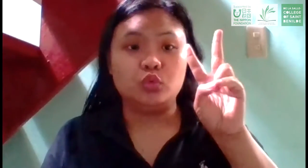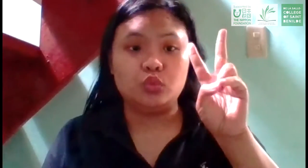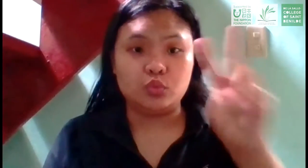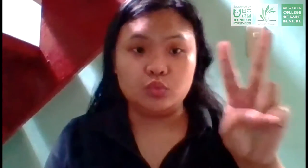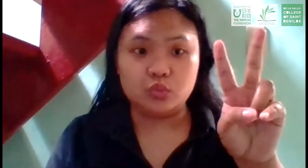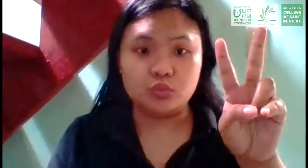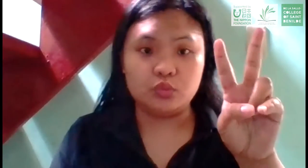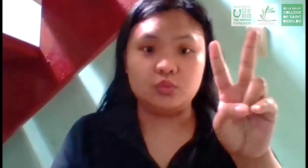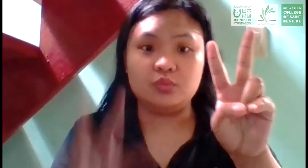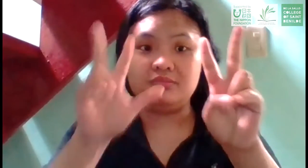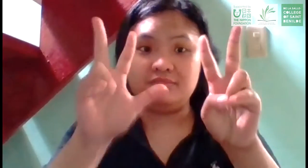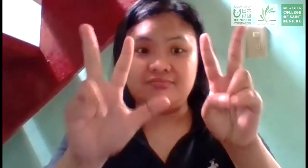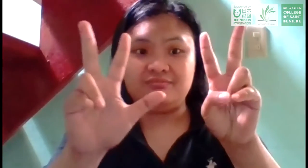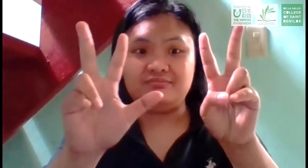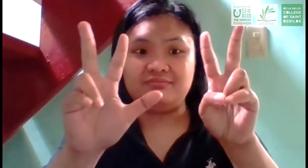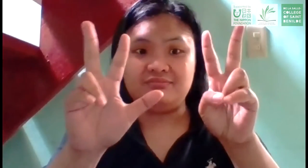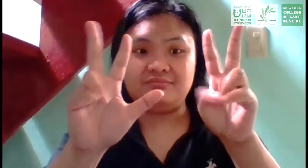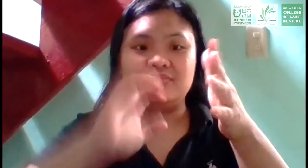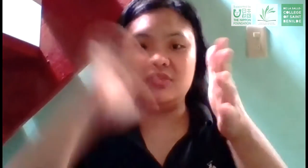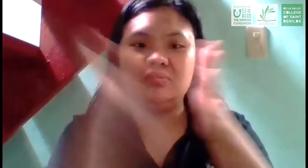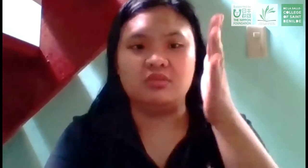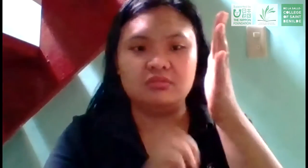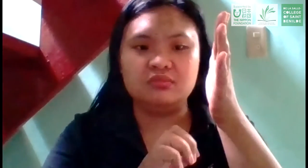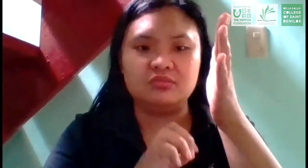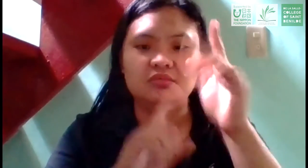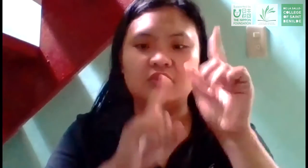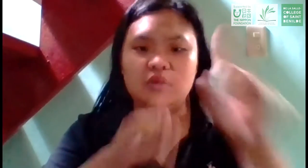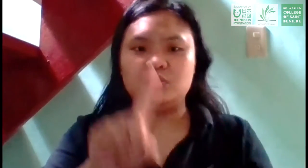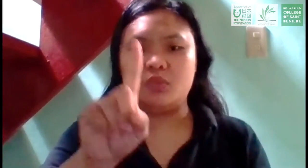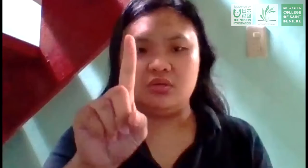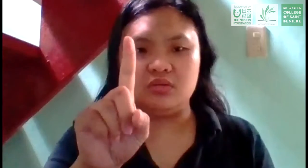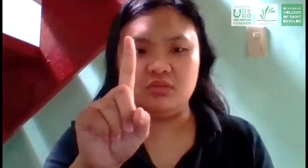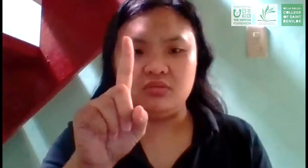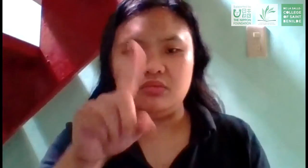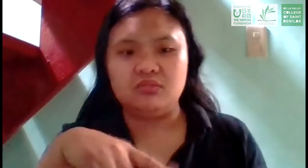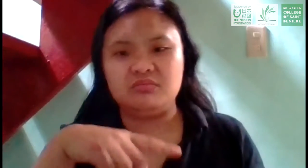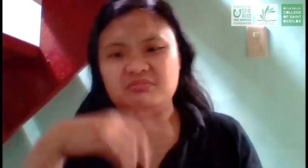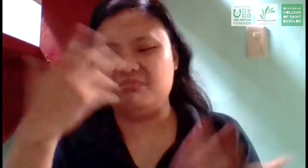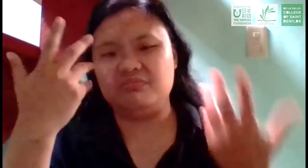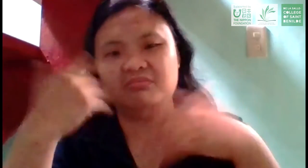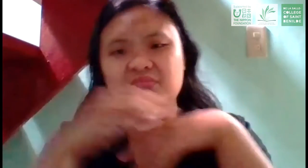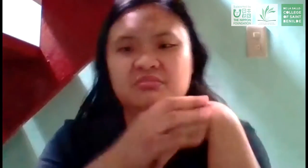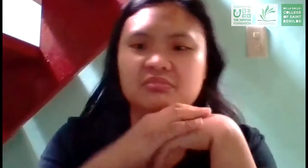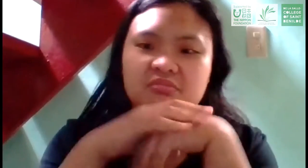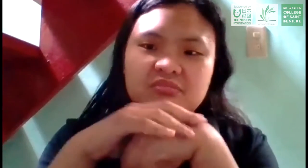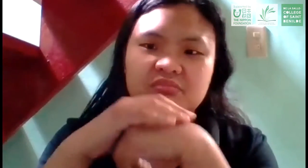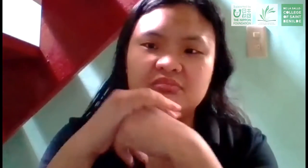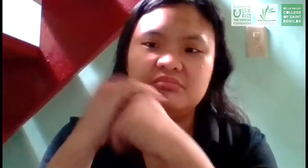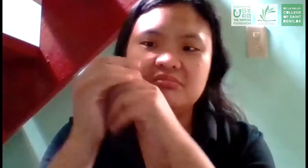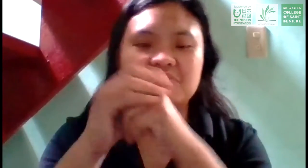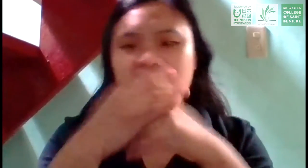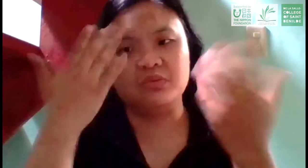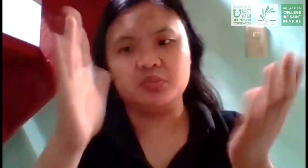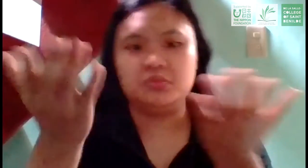It's addition. 2, 3, take away, answer 1. So